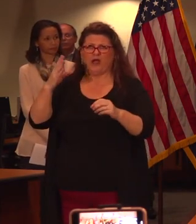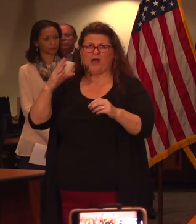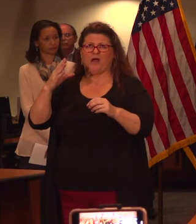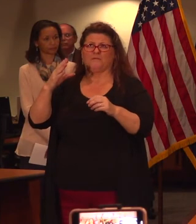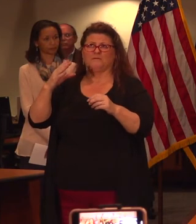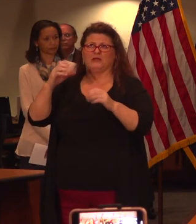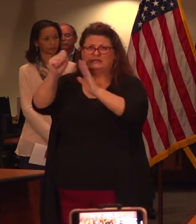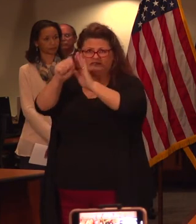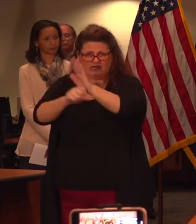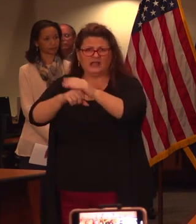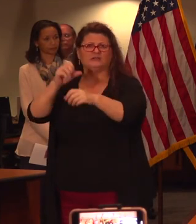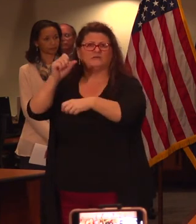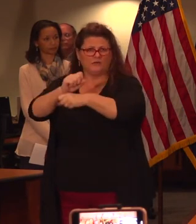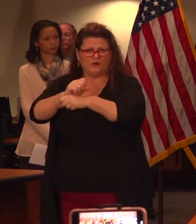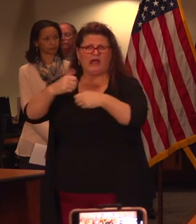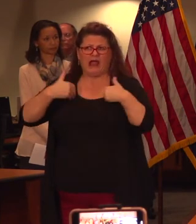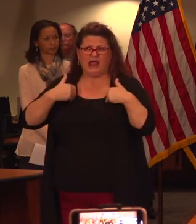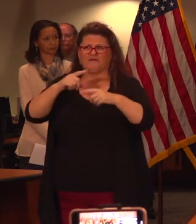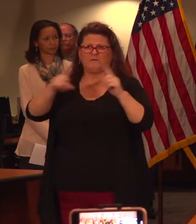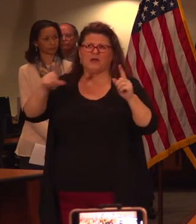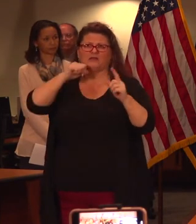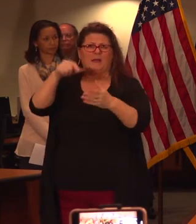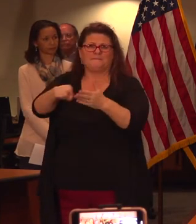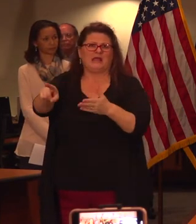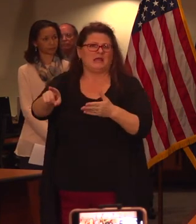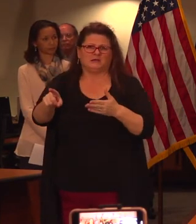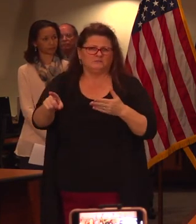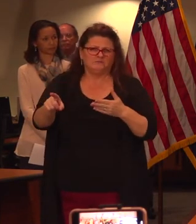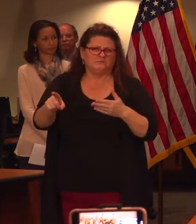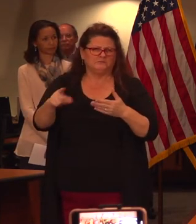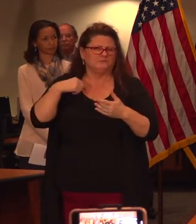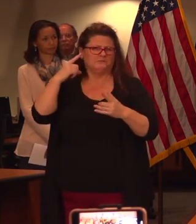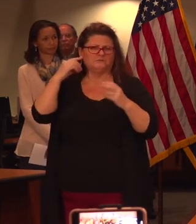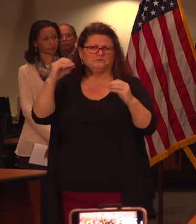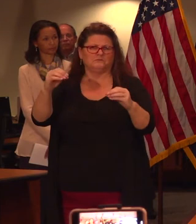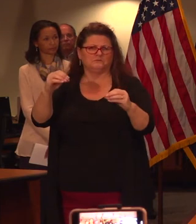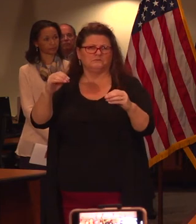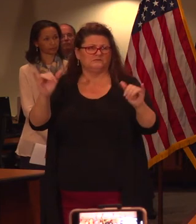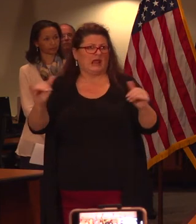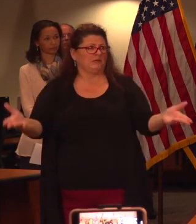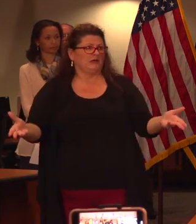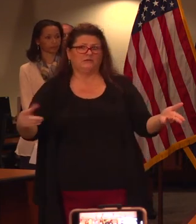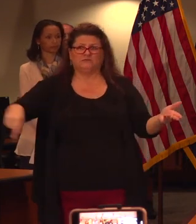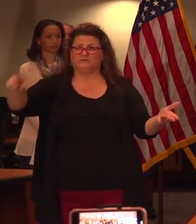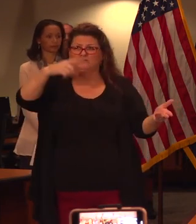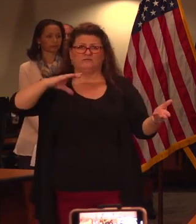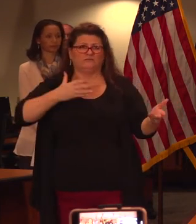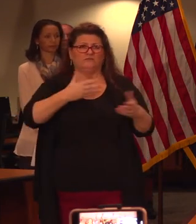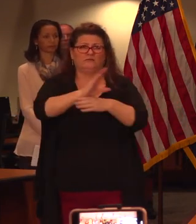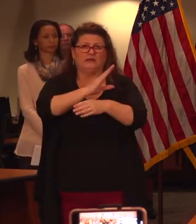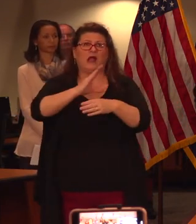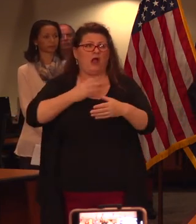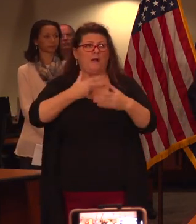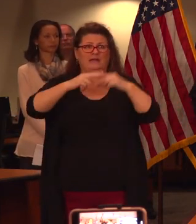state. We still have many employees on the job, including a lot of people in this building. In my agency, we